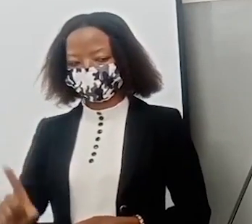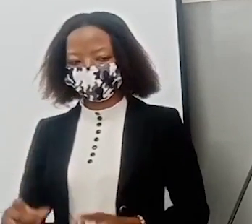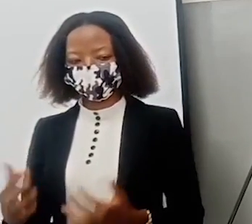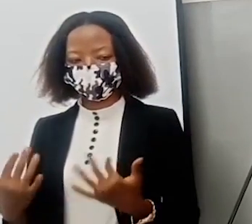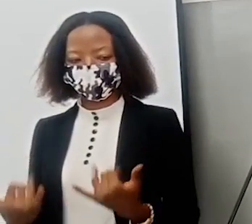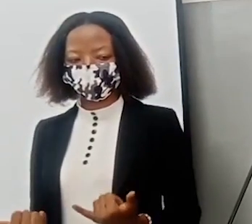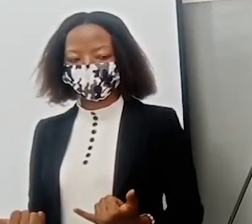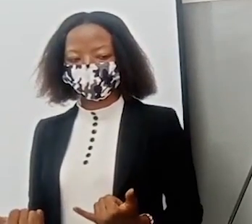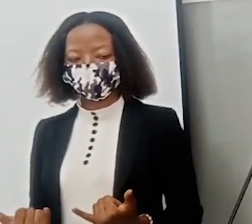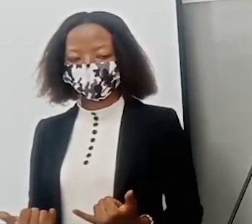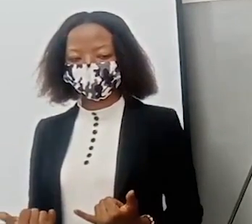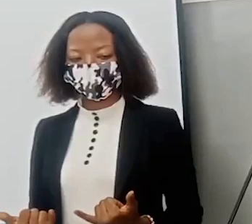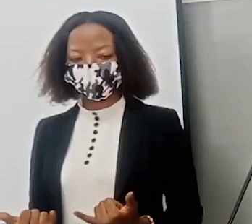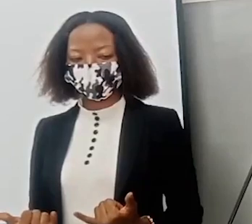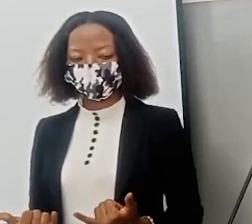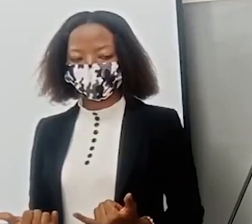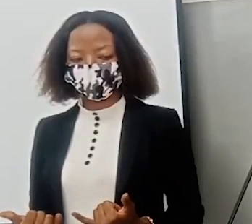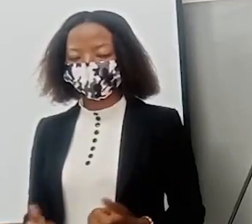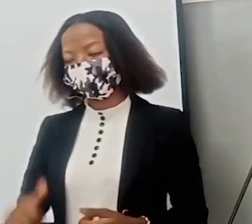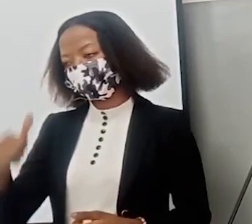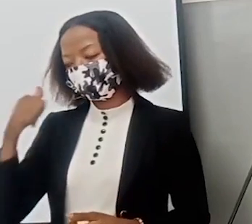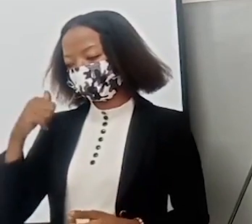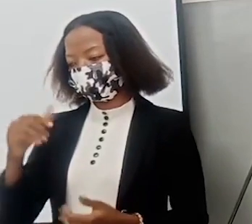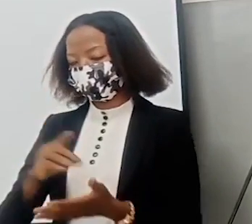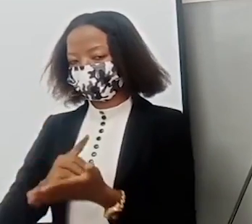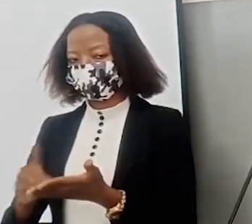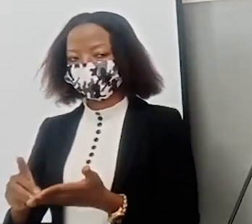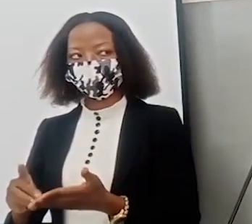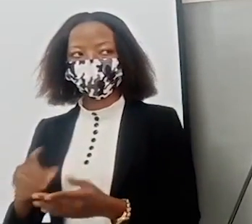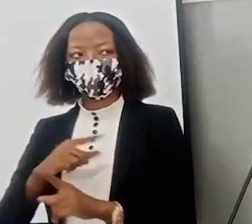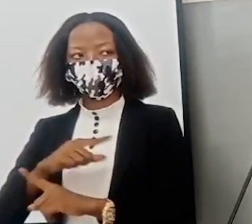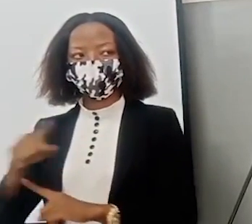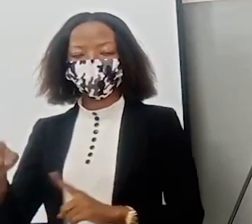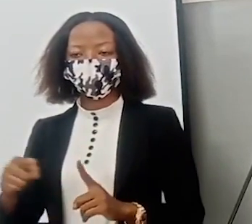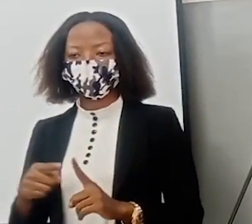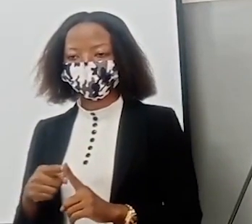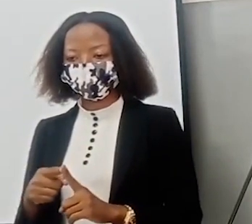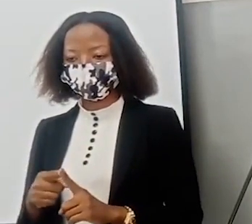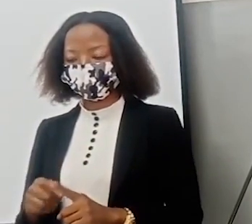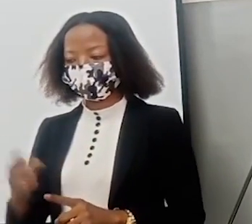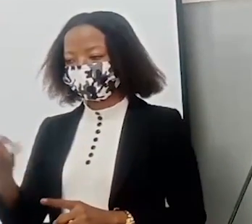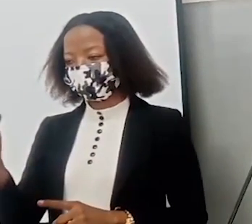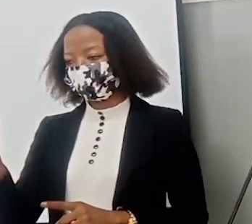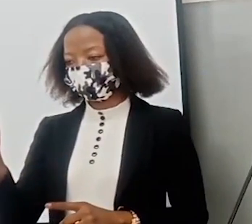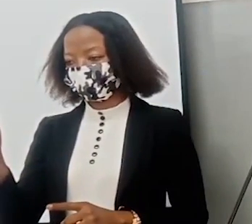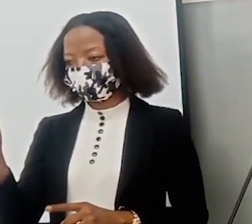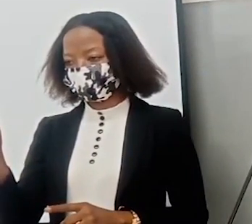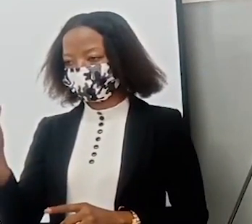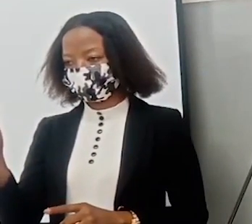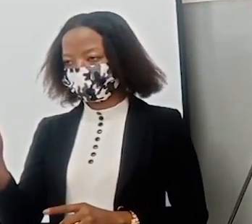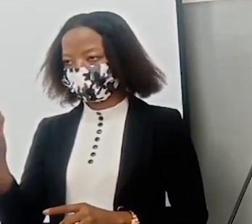speak, unlike previously when we had about